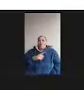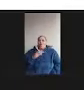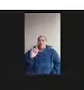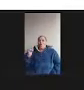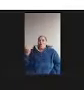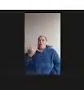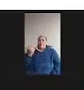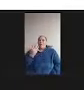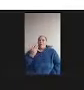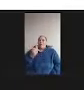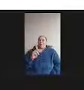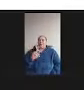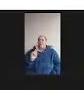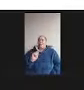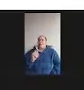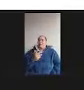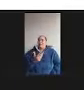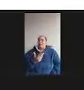presentation, Mr.